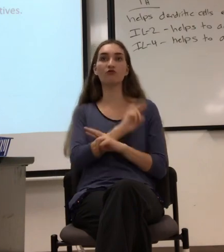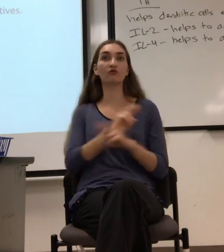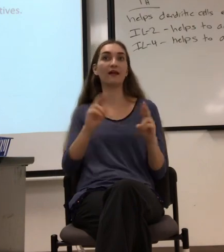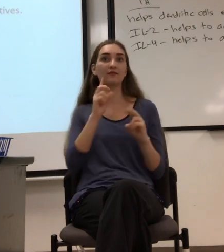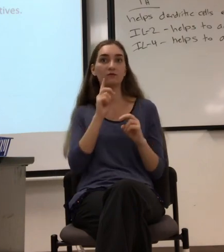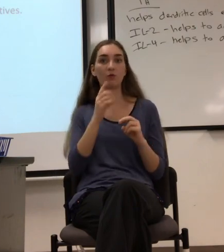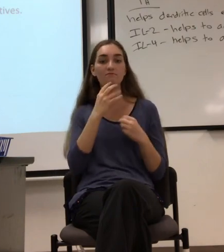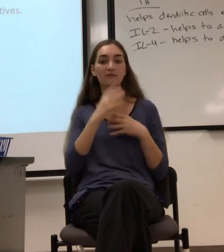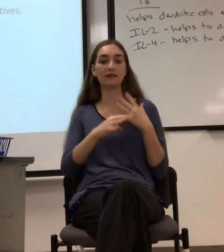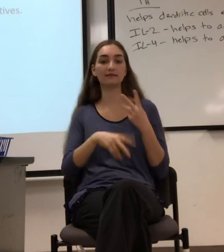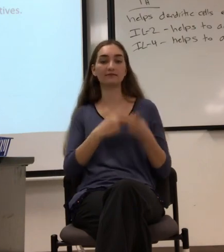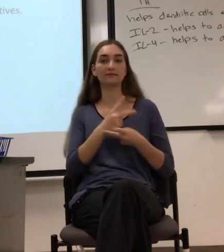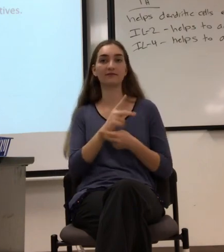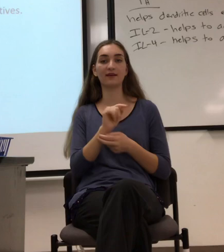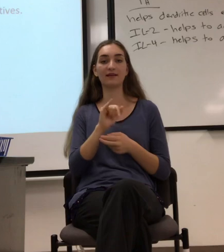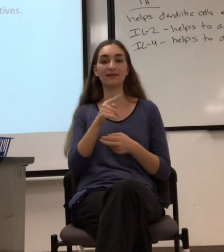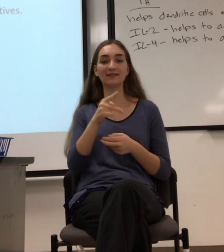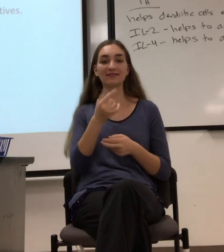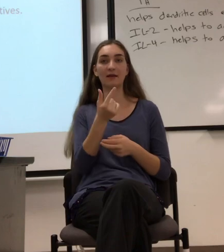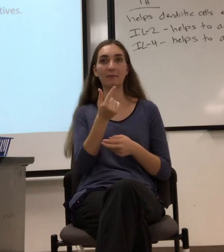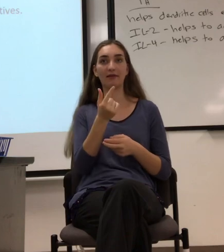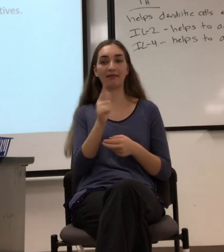lab yet, but